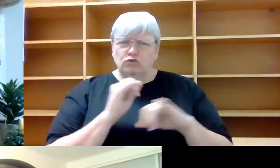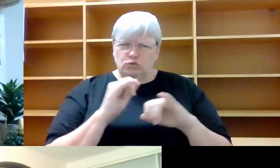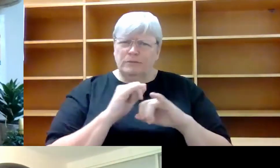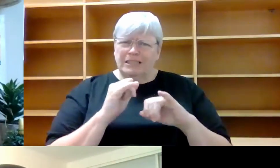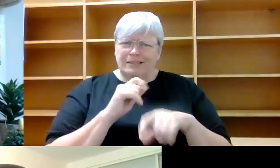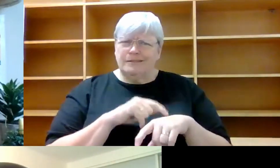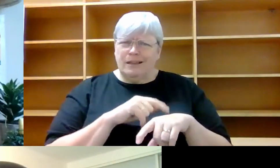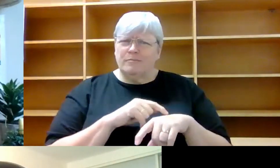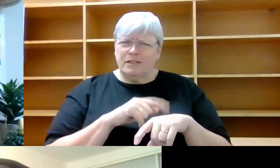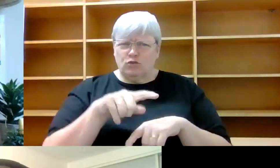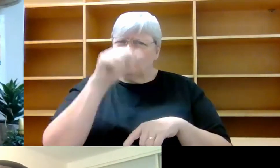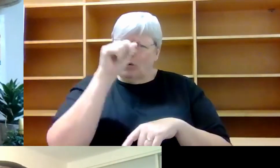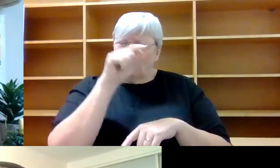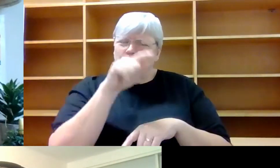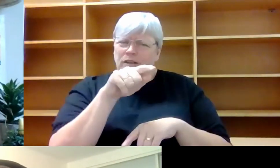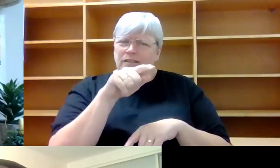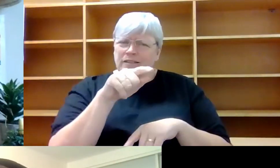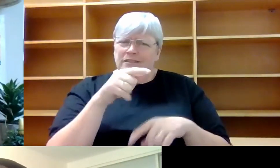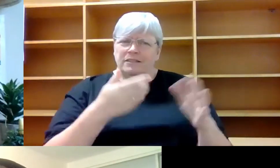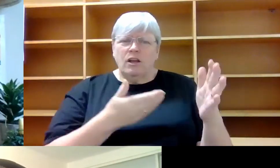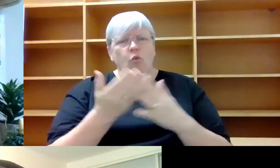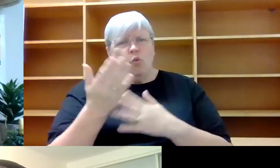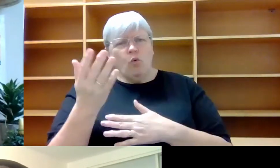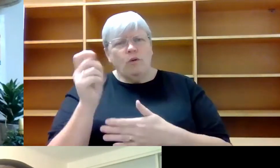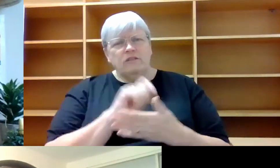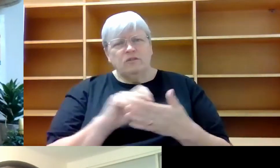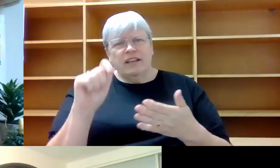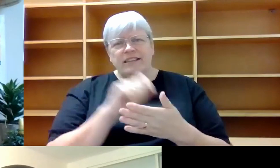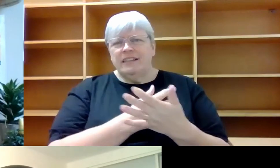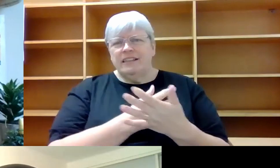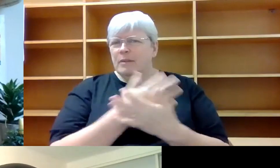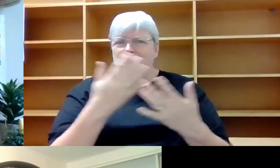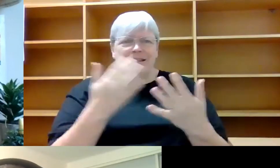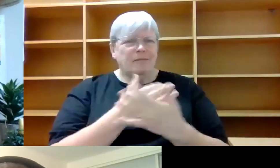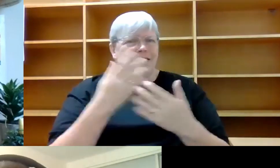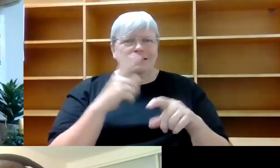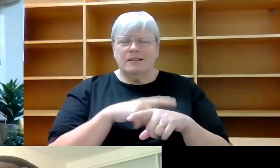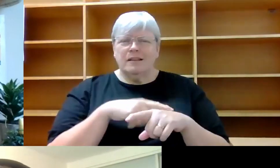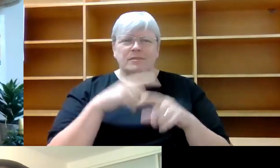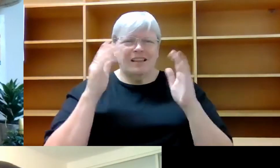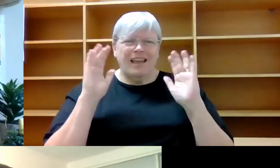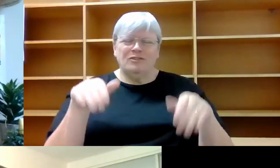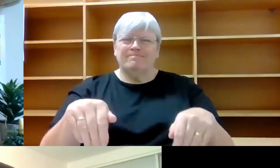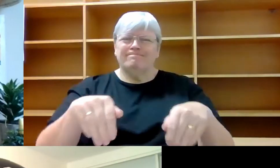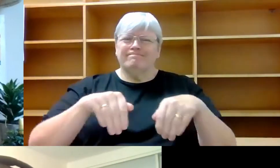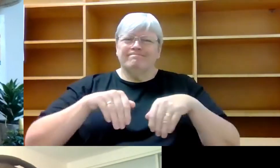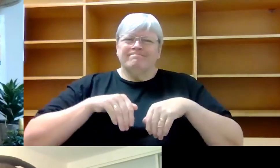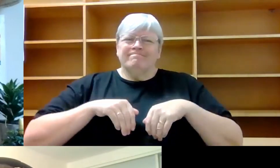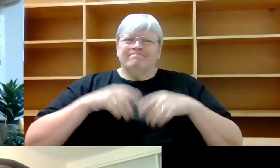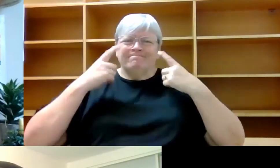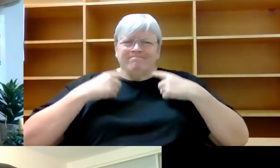I mean, throughout the writing, there's many times where I just had to step away, and I was in